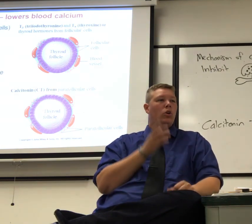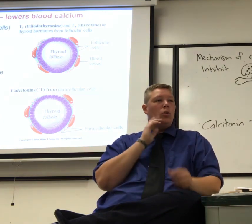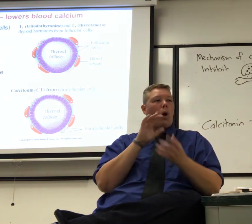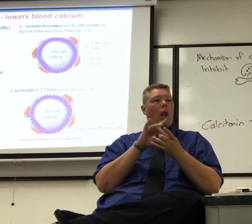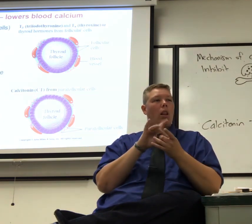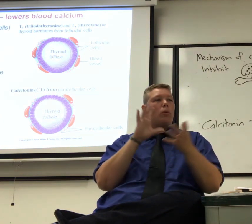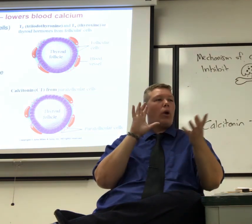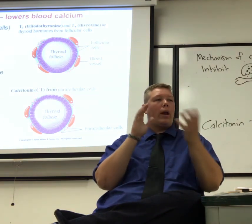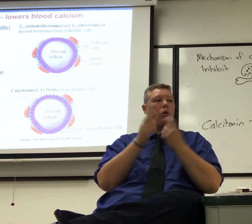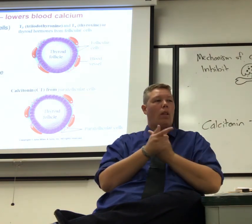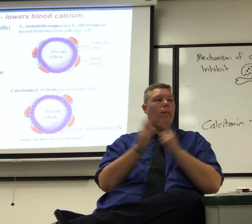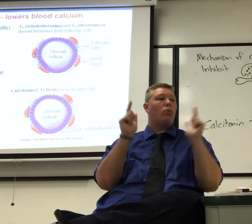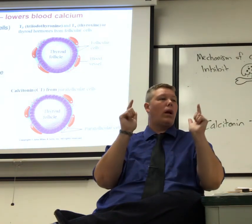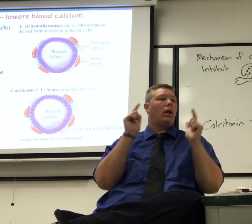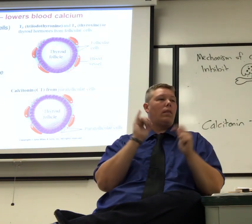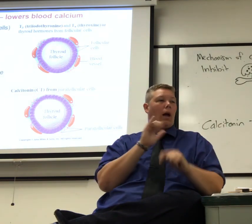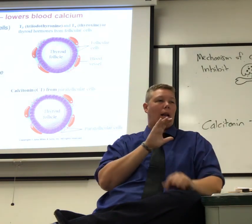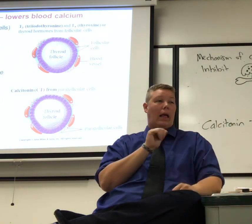bone.